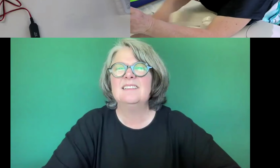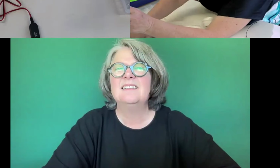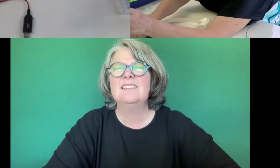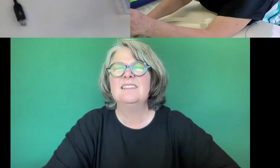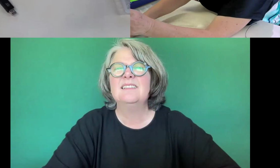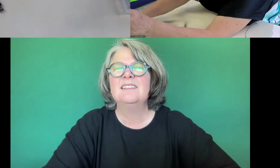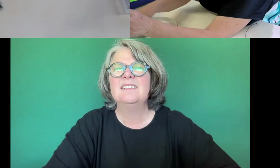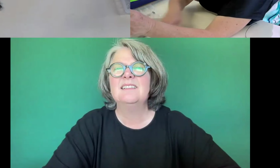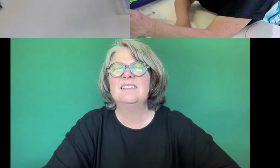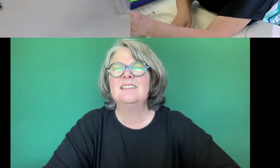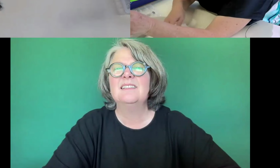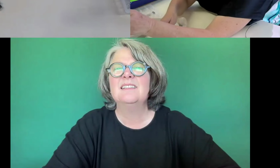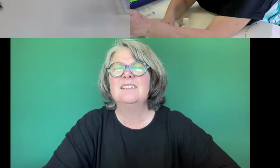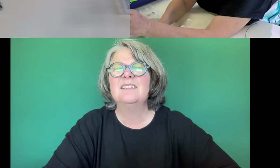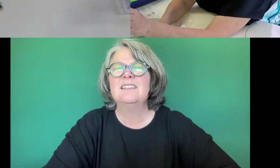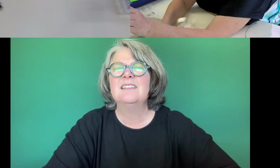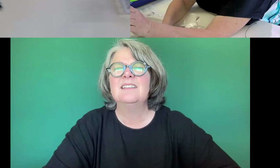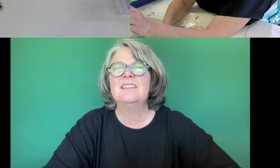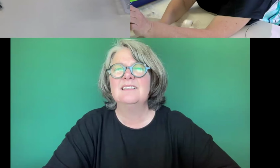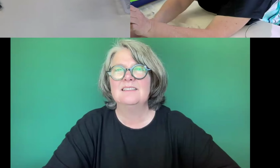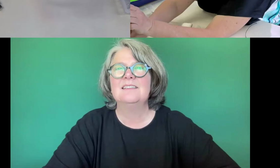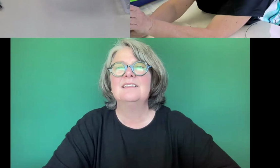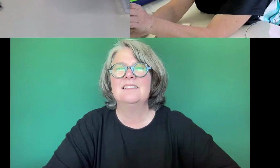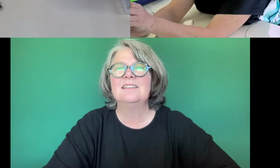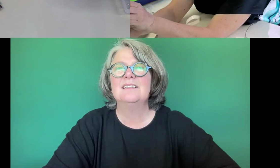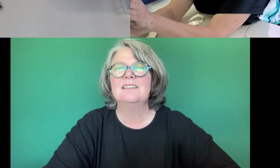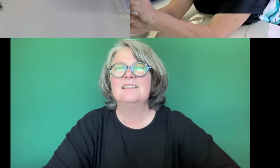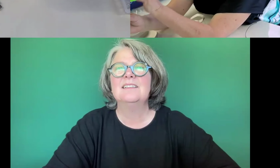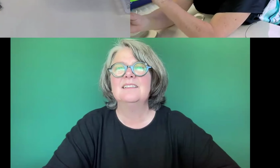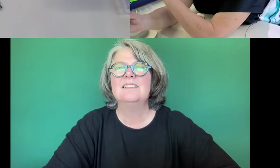okay, and if I actually move that stuff out the way,